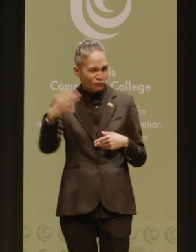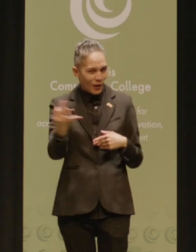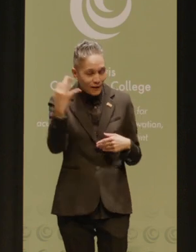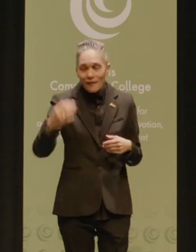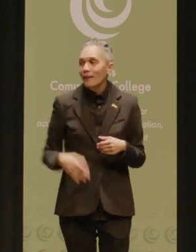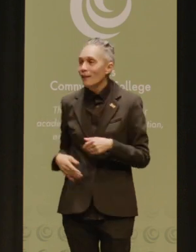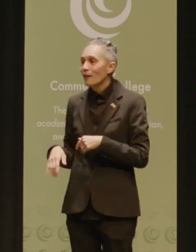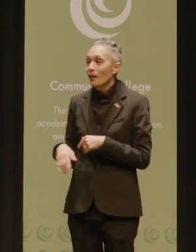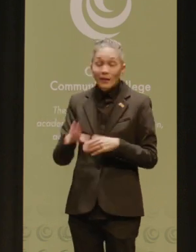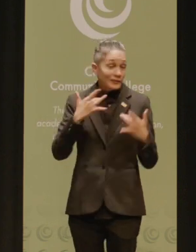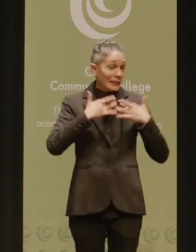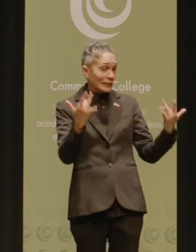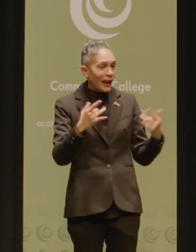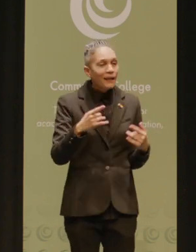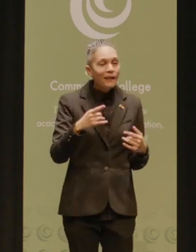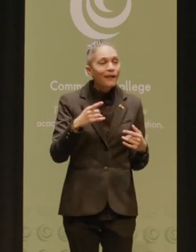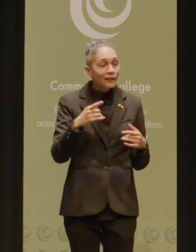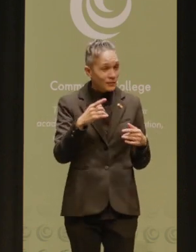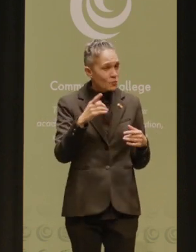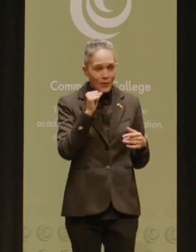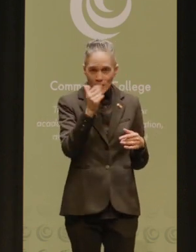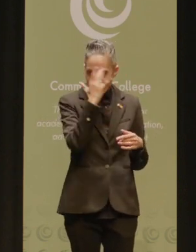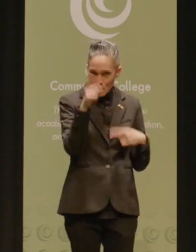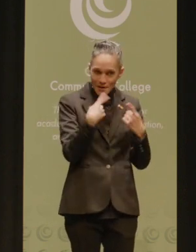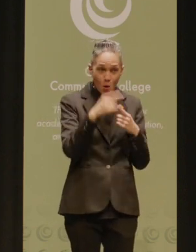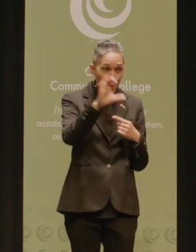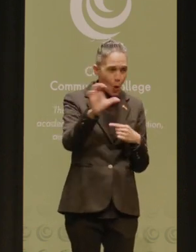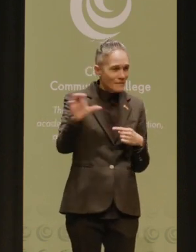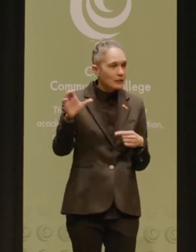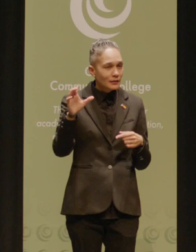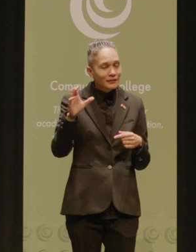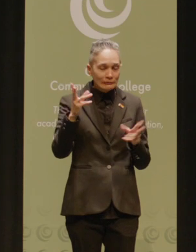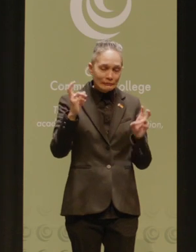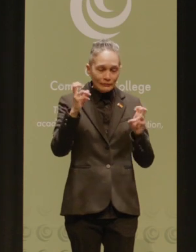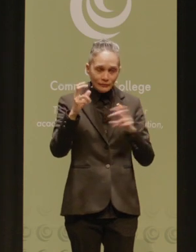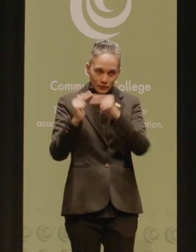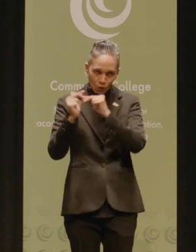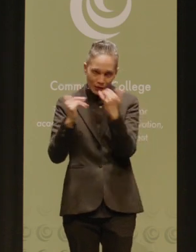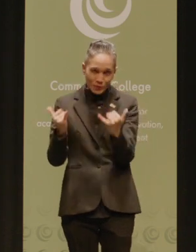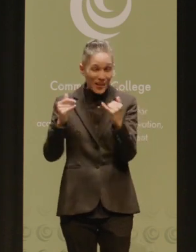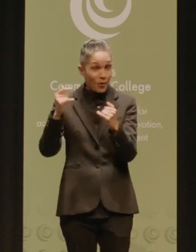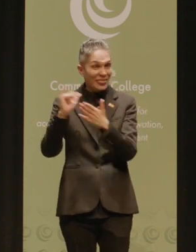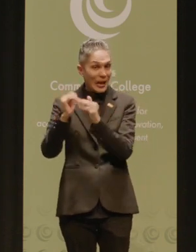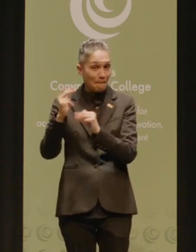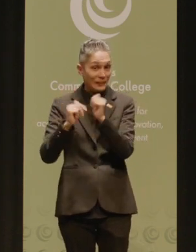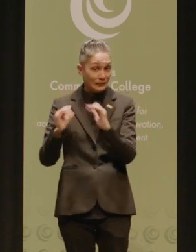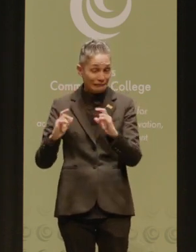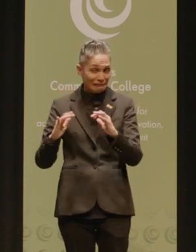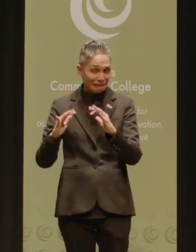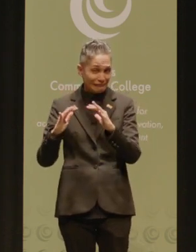We're excited these buildings are coming online, and we haven't forgotten that Clovis, you're under construction right now. That building is coming up,